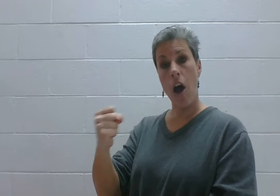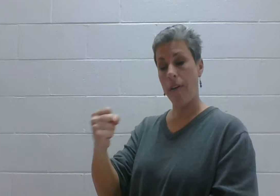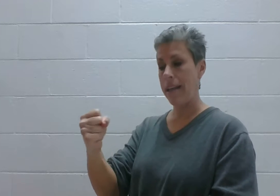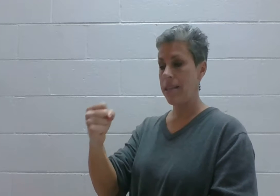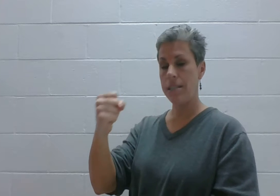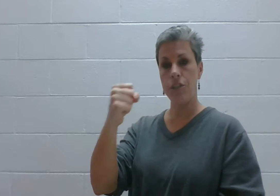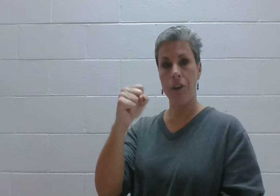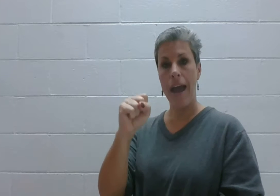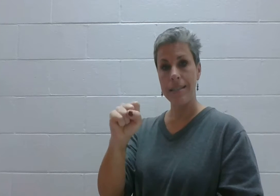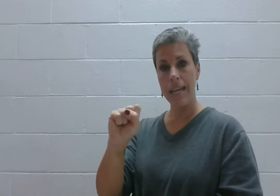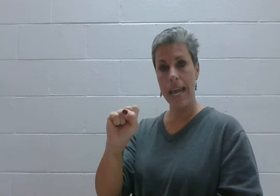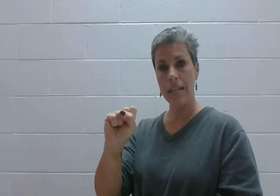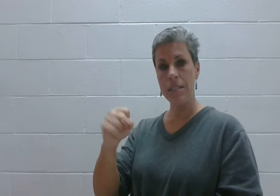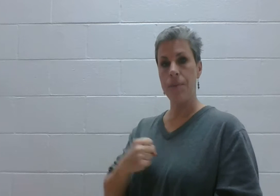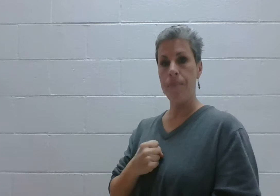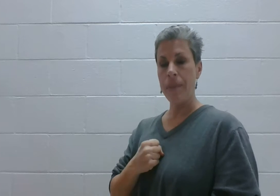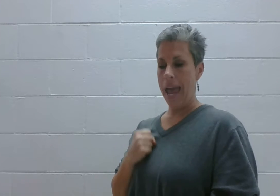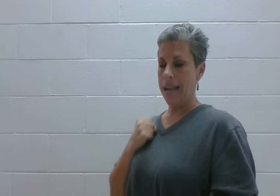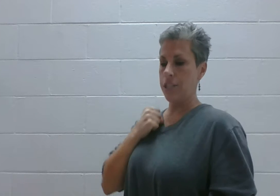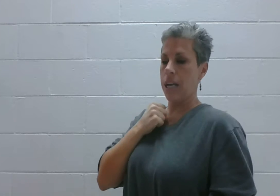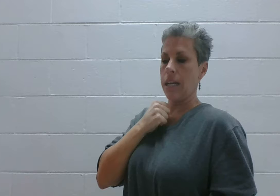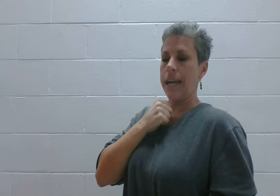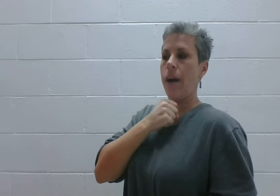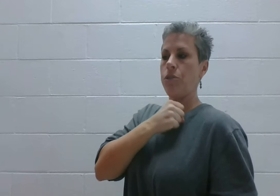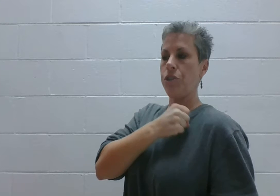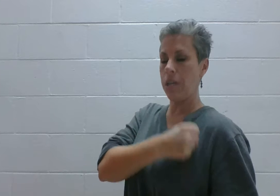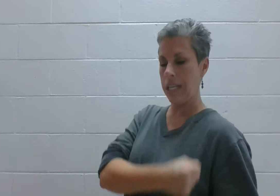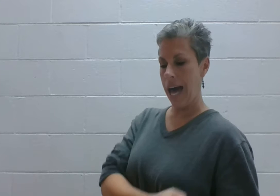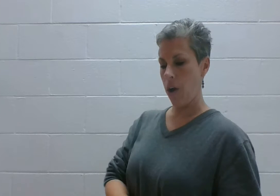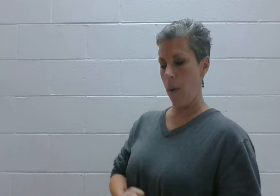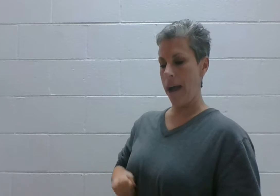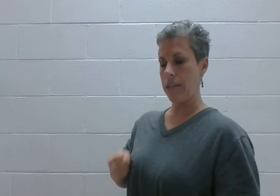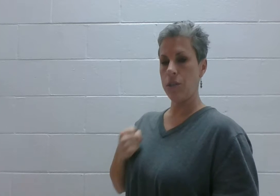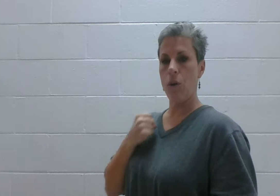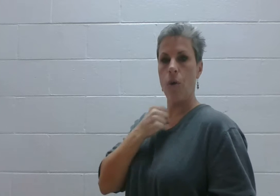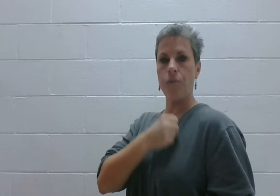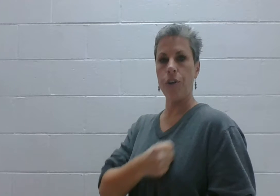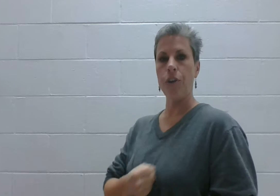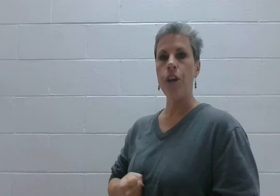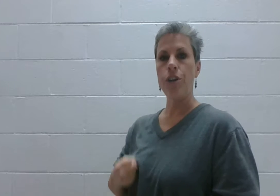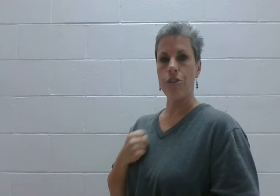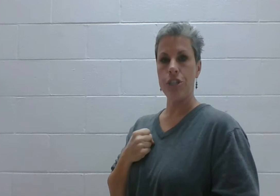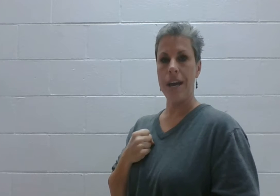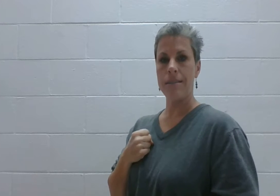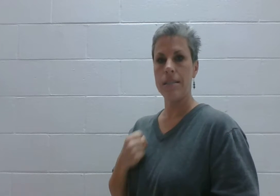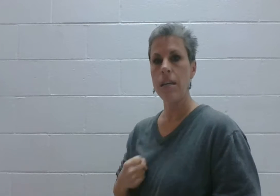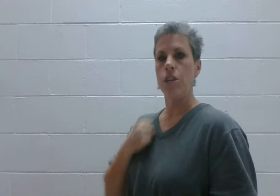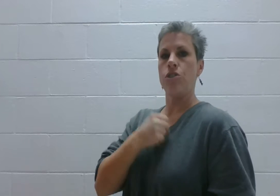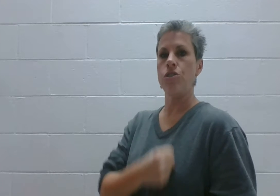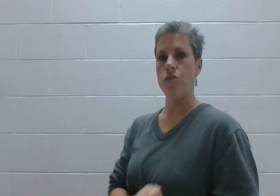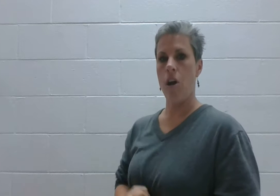sorry. This is your S hand, and it's done counterclockwise over your chest.